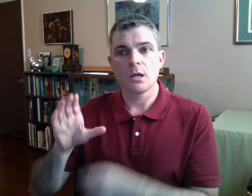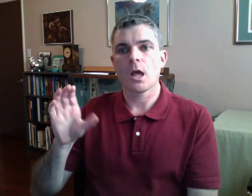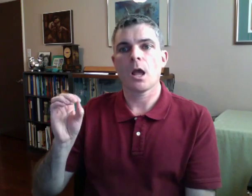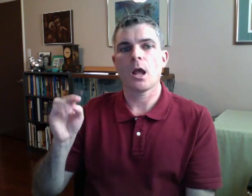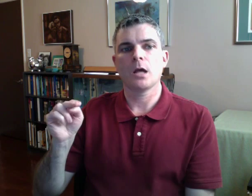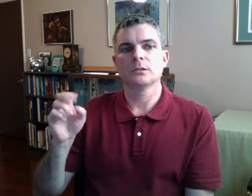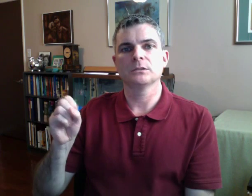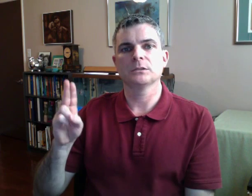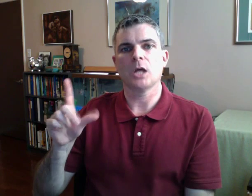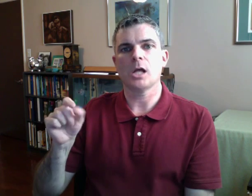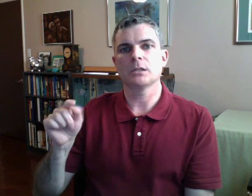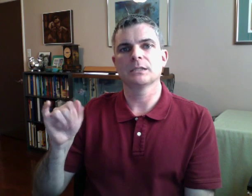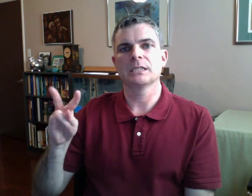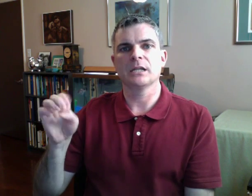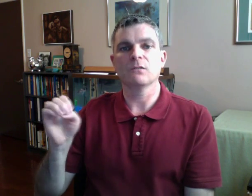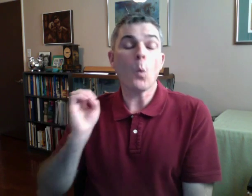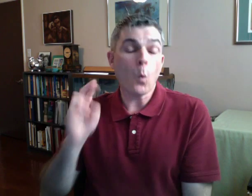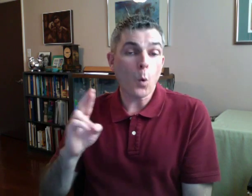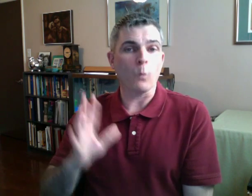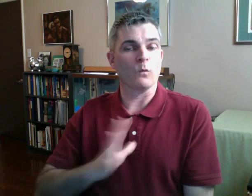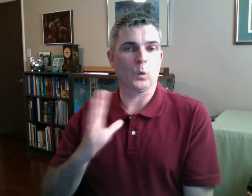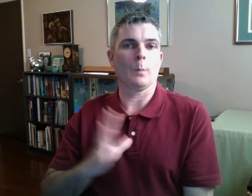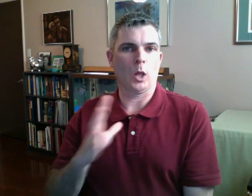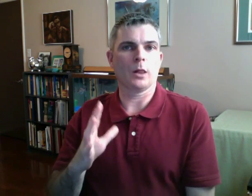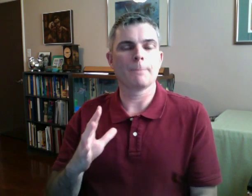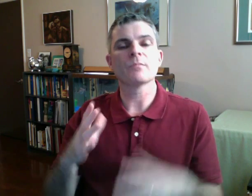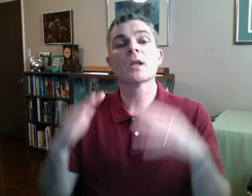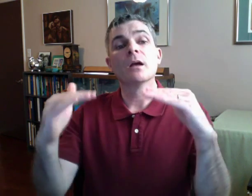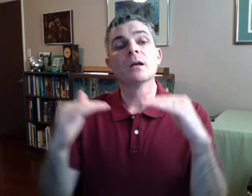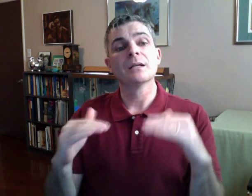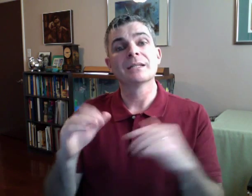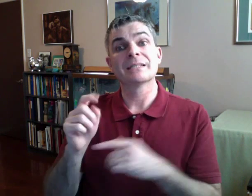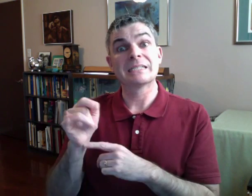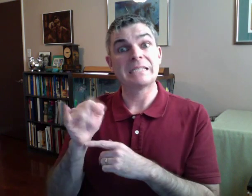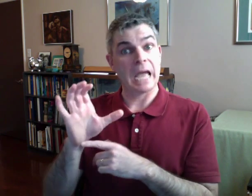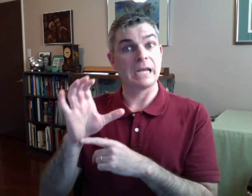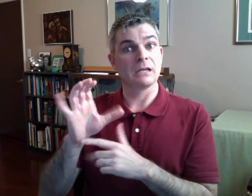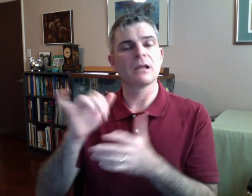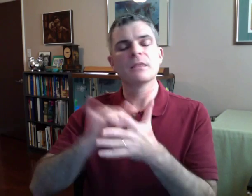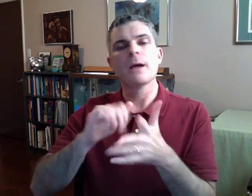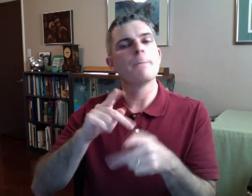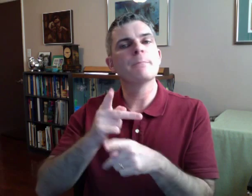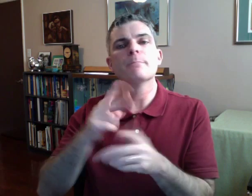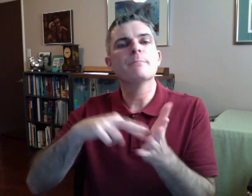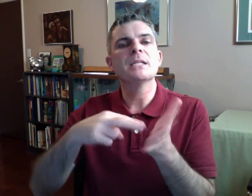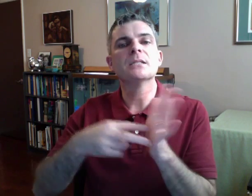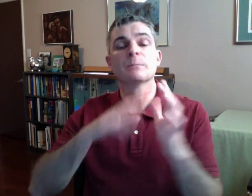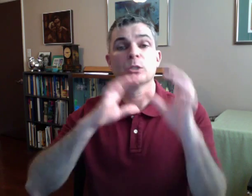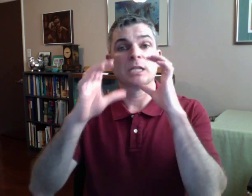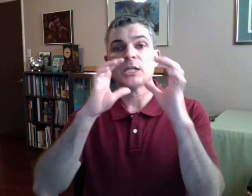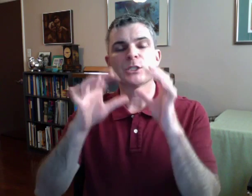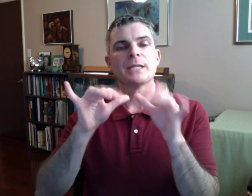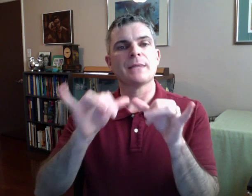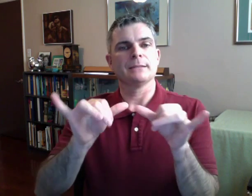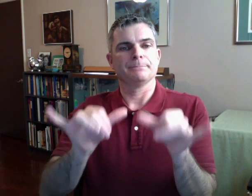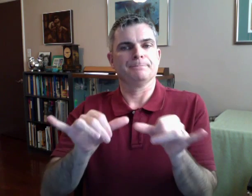The static register is a style of communication that rarely or never changes. It is frozen in time and in contact.